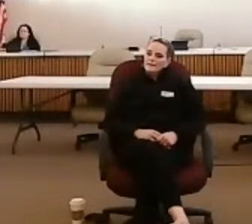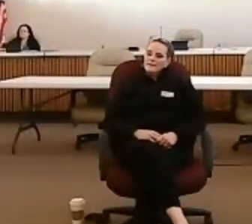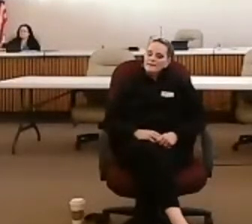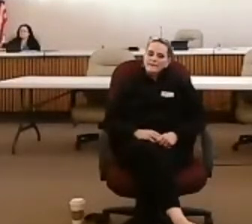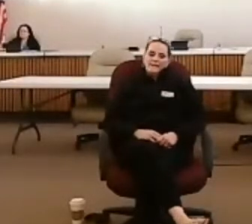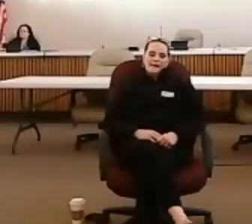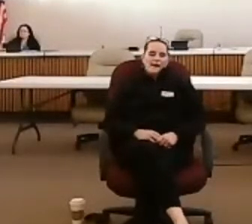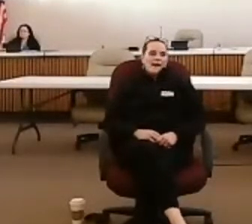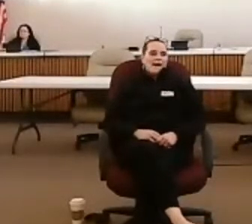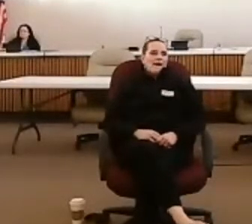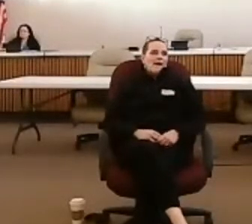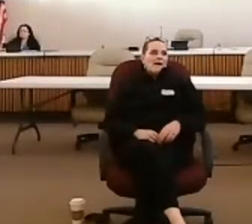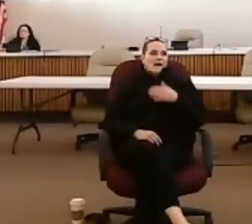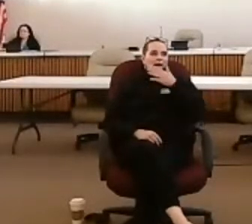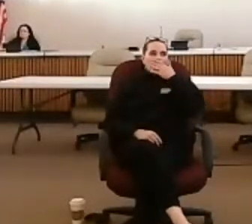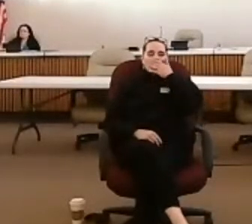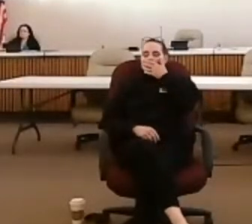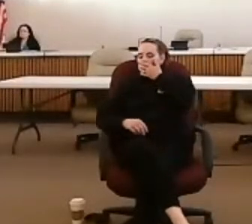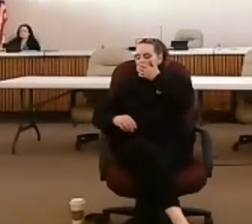That's right.